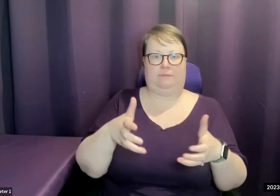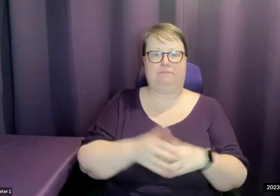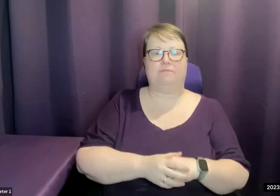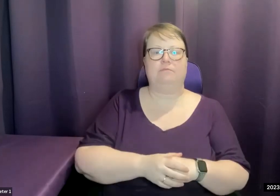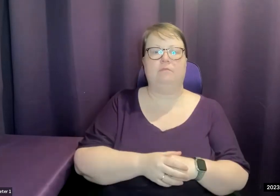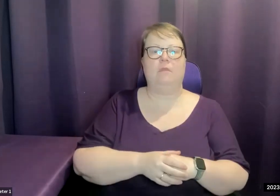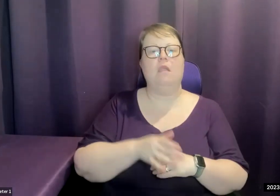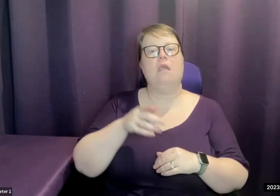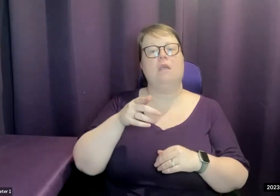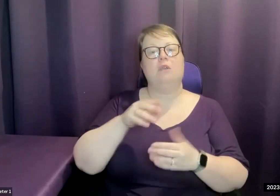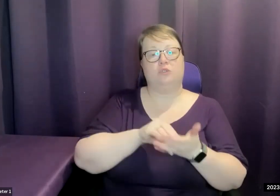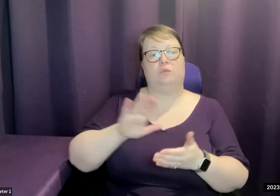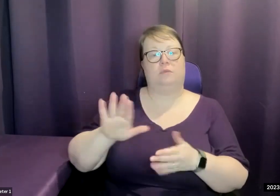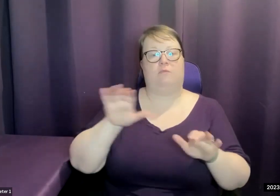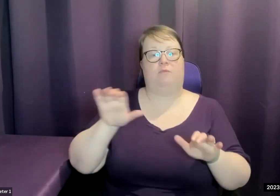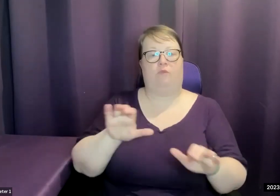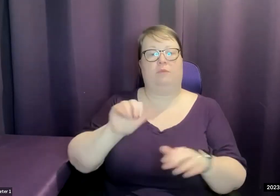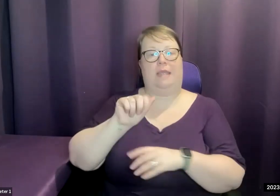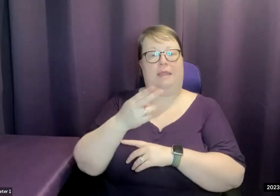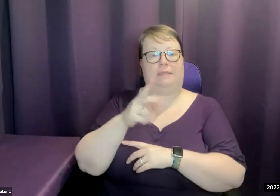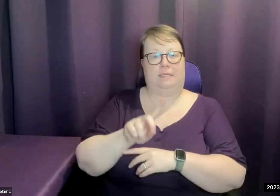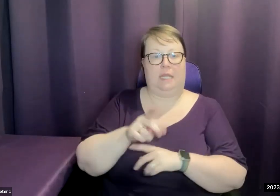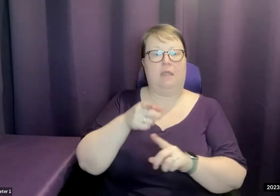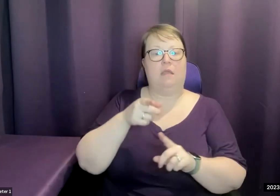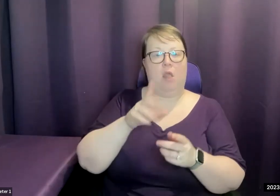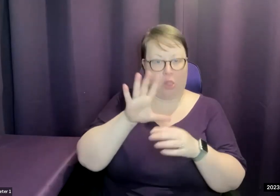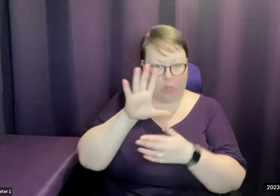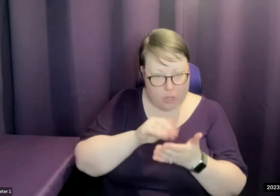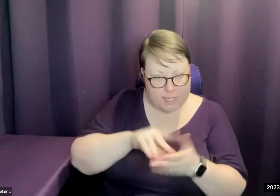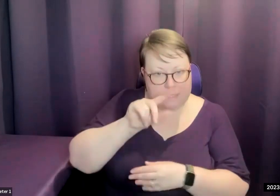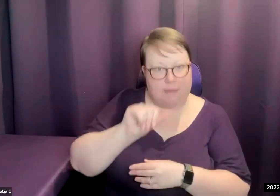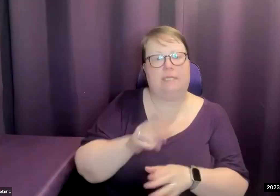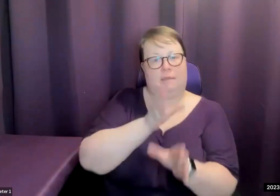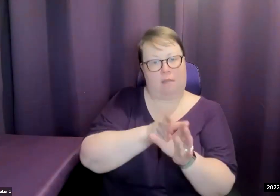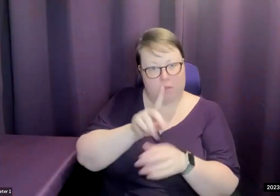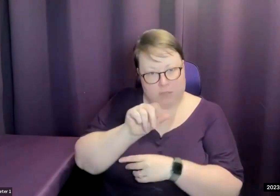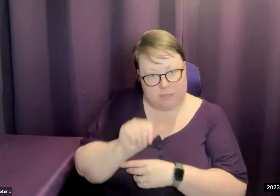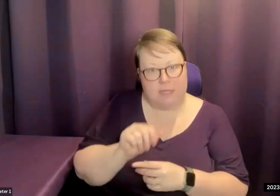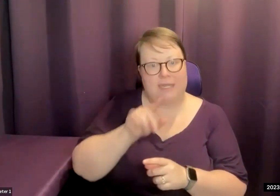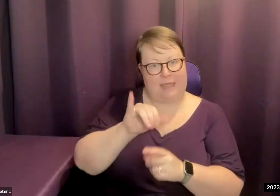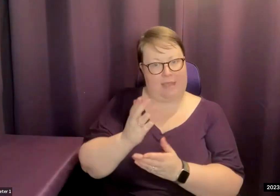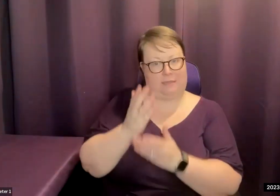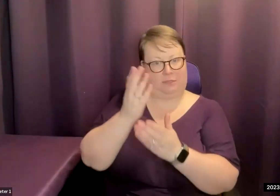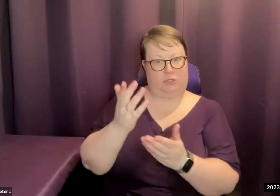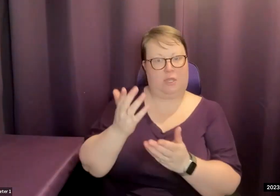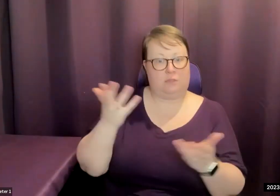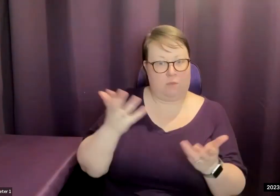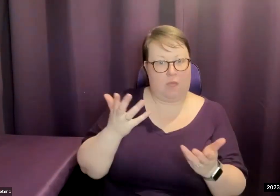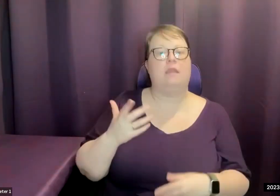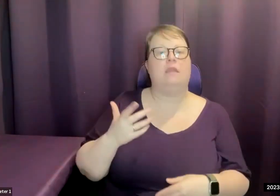disability subtypes should be included in future research efforts, such as studies assessing the performance of appropriately accommodated